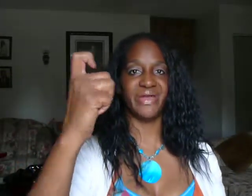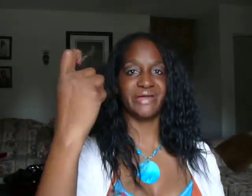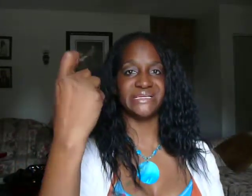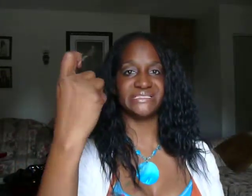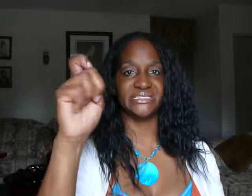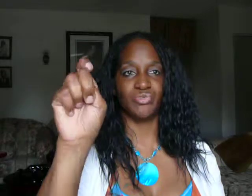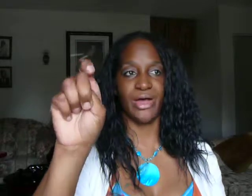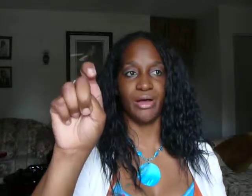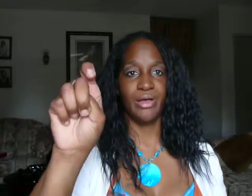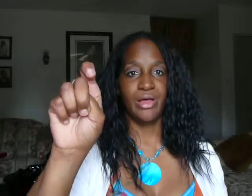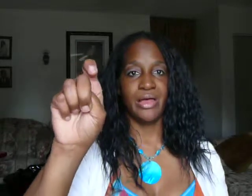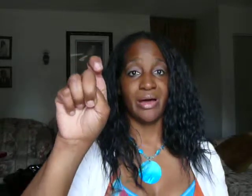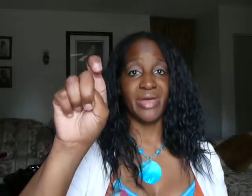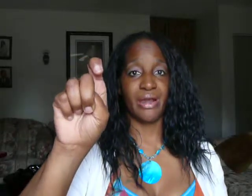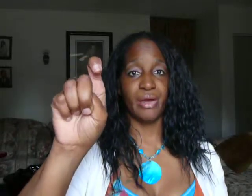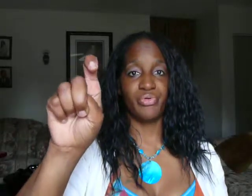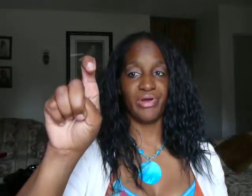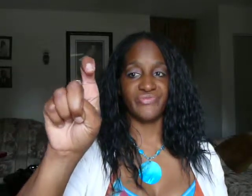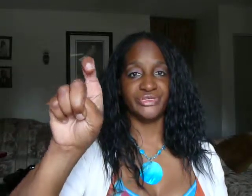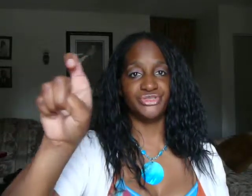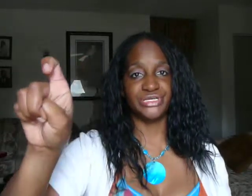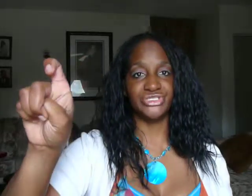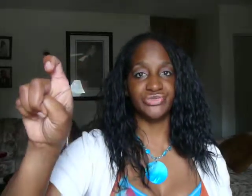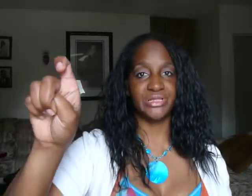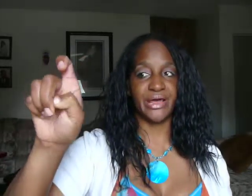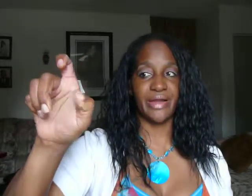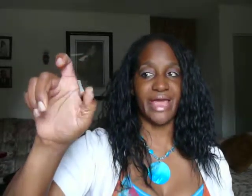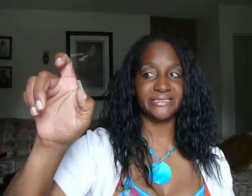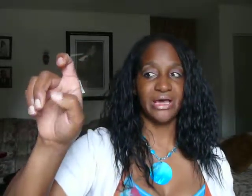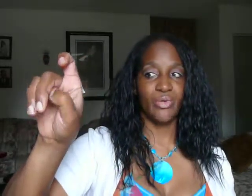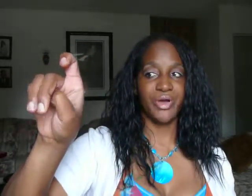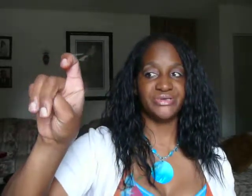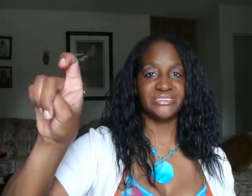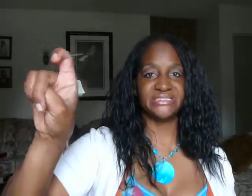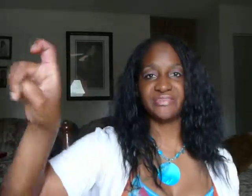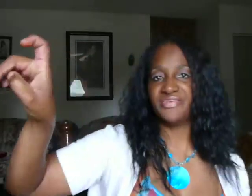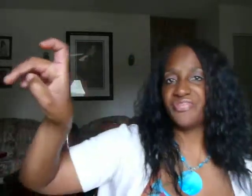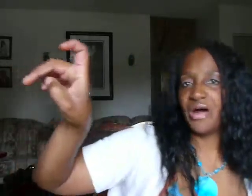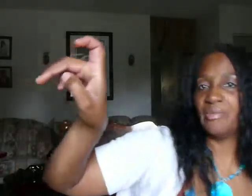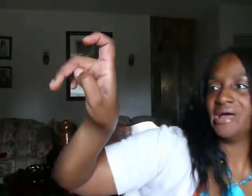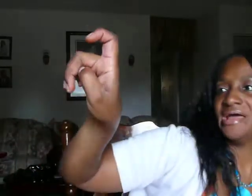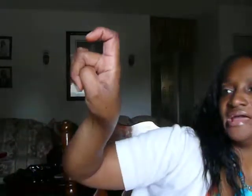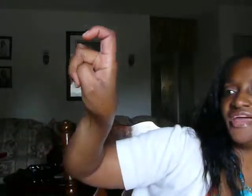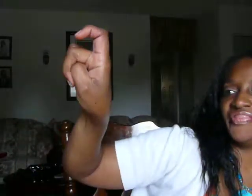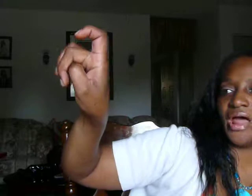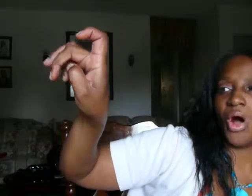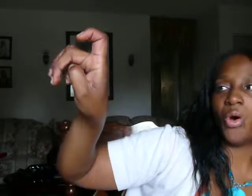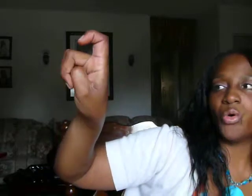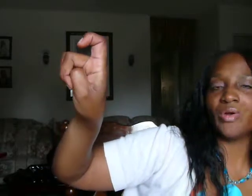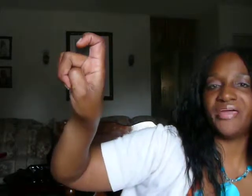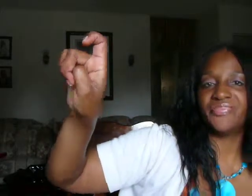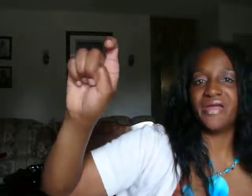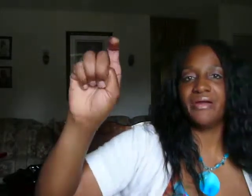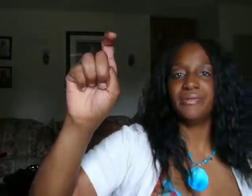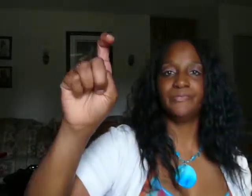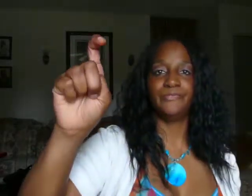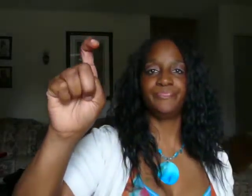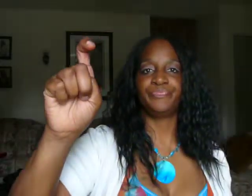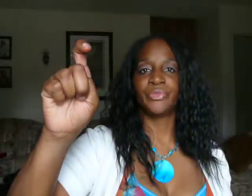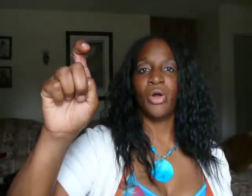variance as well. A matter of preference. You can do the letter X where you stick the thumb in that hole right there.